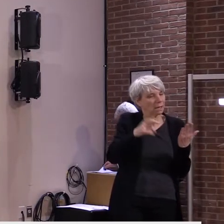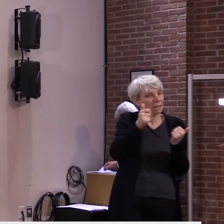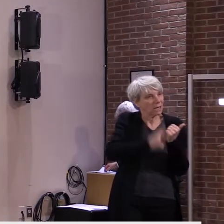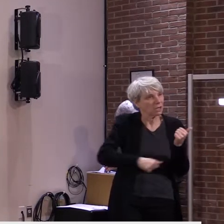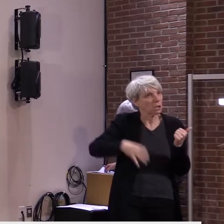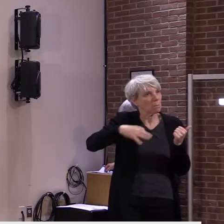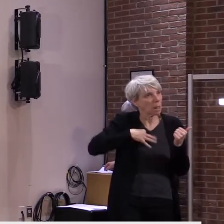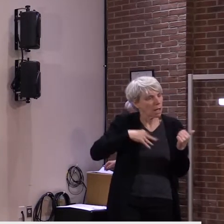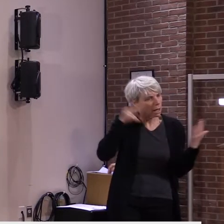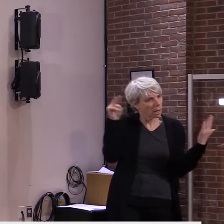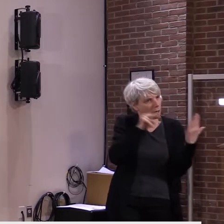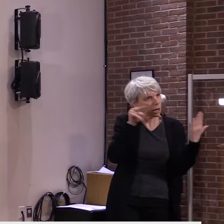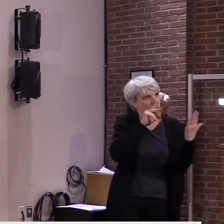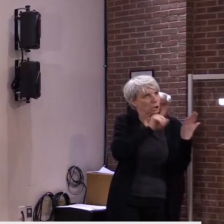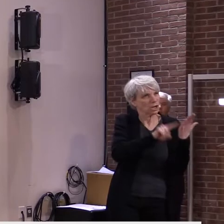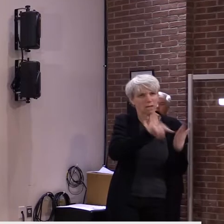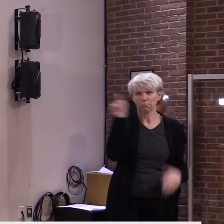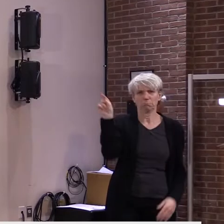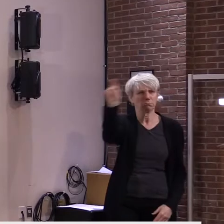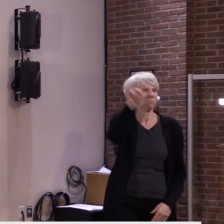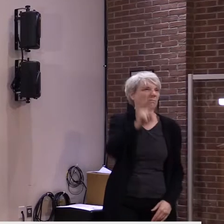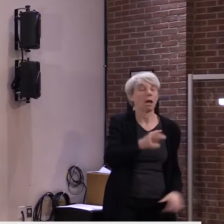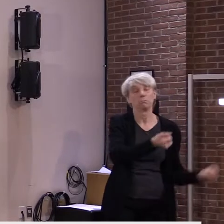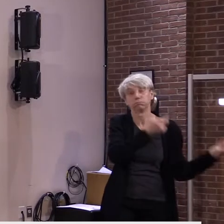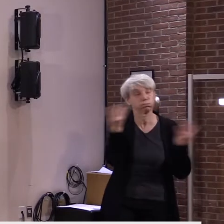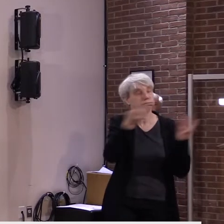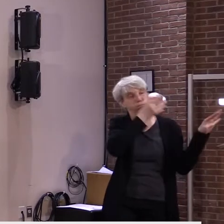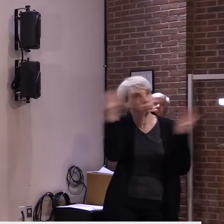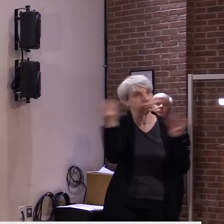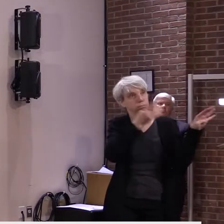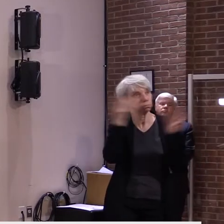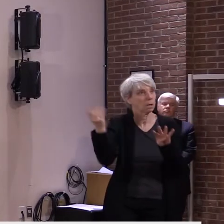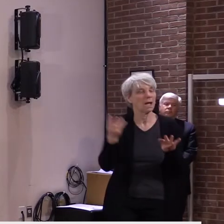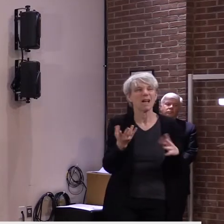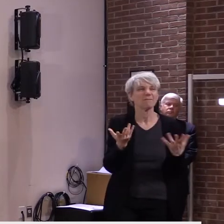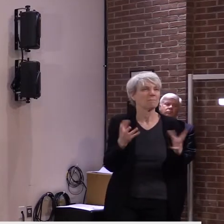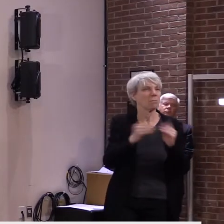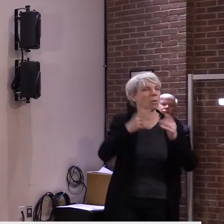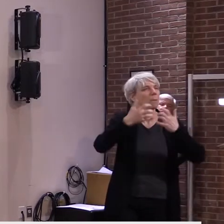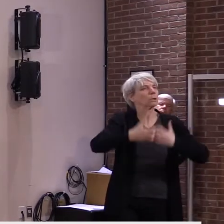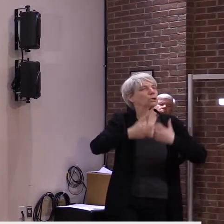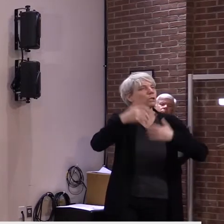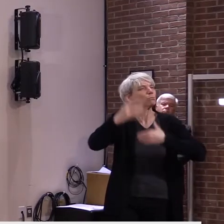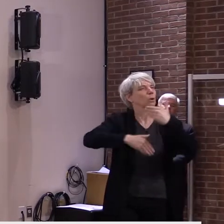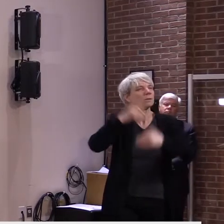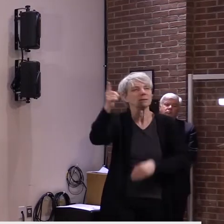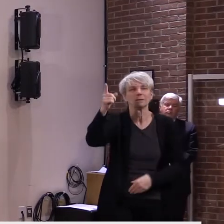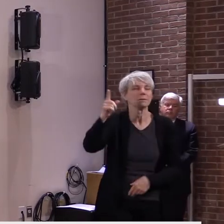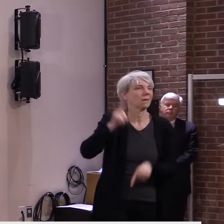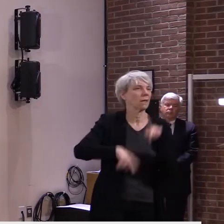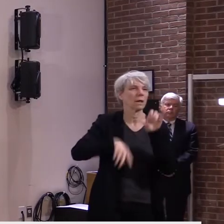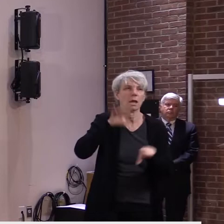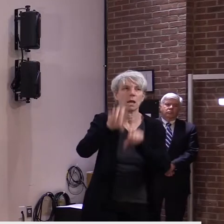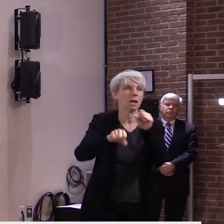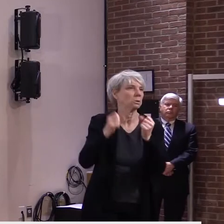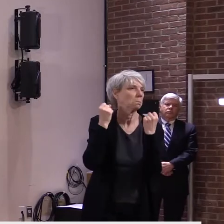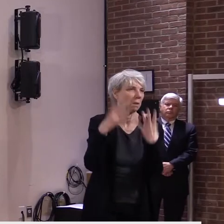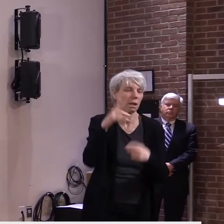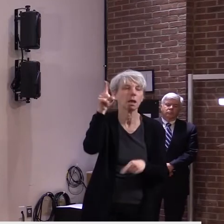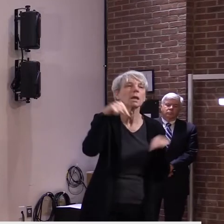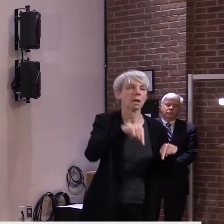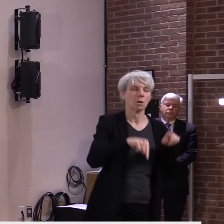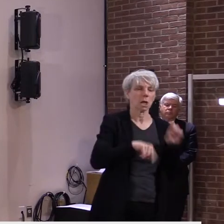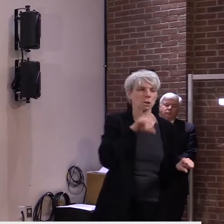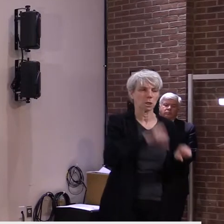the ability to do that given the volume. So we've definitely fared much better, but certainly it's out there, and we know, you know, as